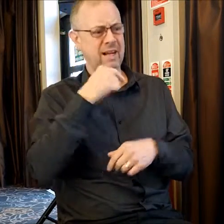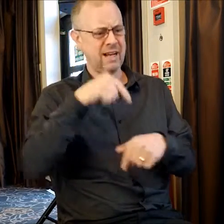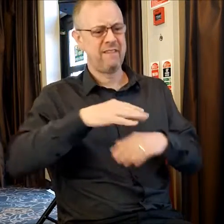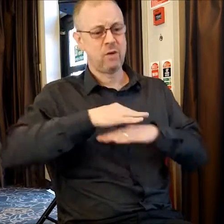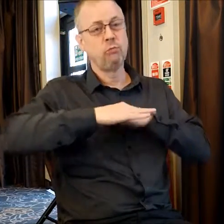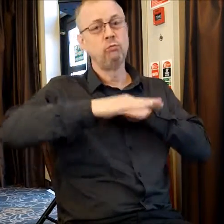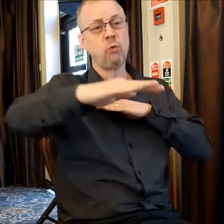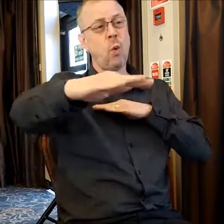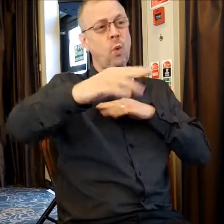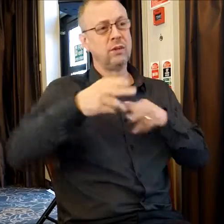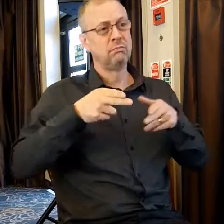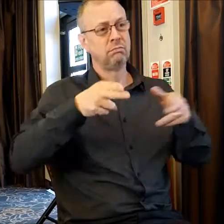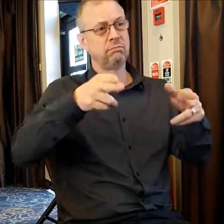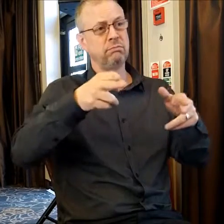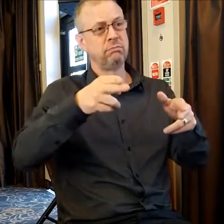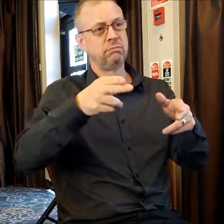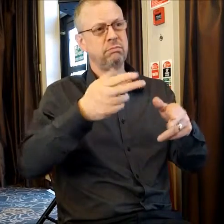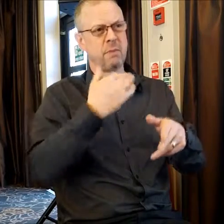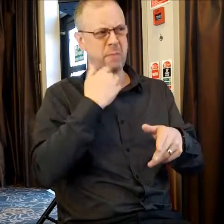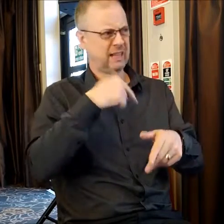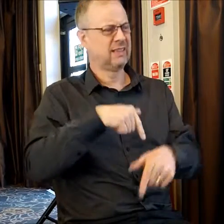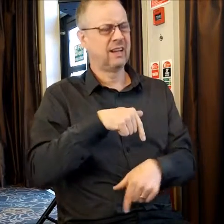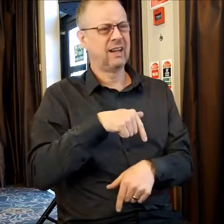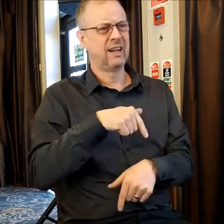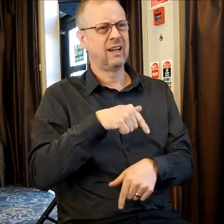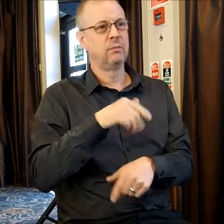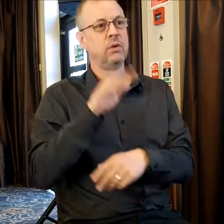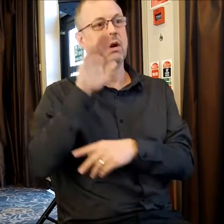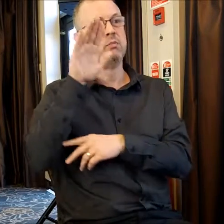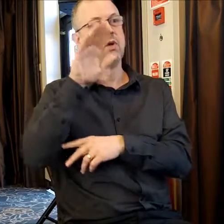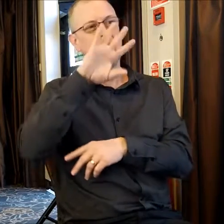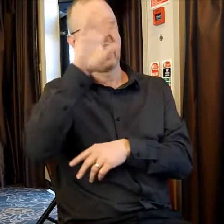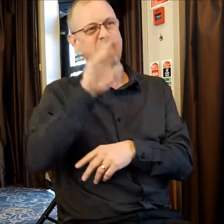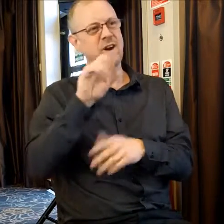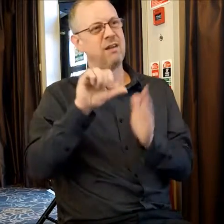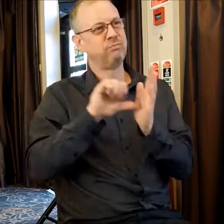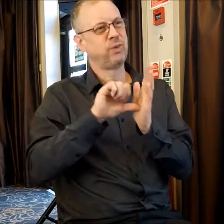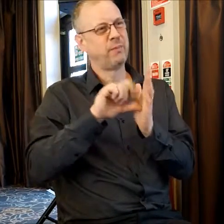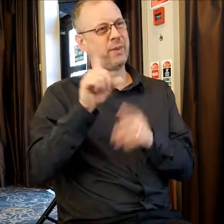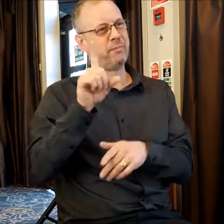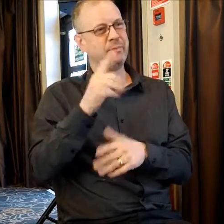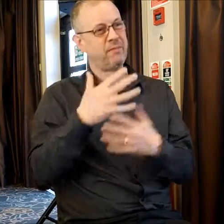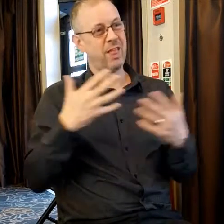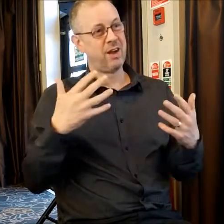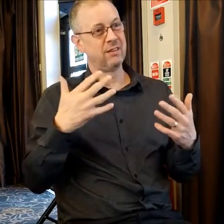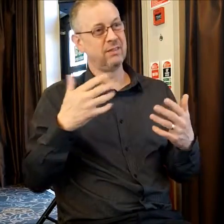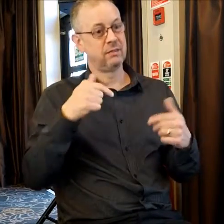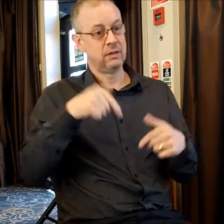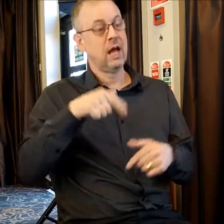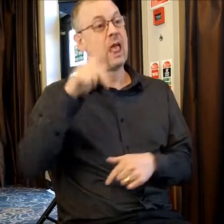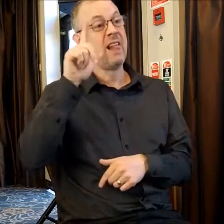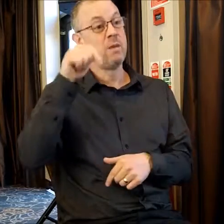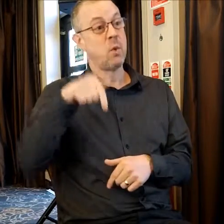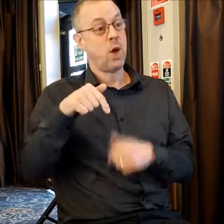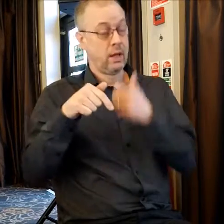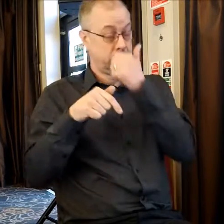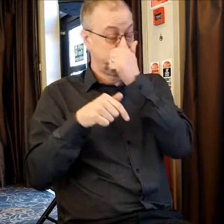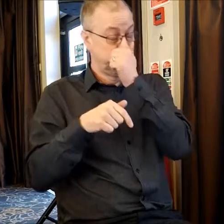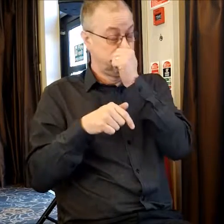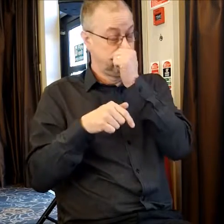that we have here. You'll see this is just down the road, Ellesmere Port, that's a Ninas joint venture refinery, and you'll